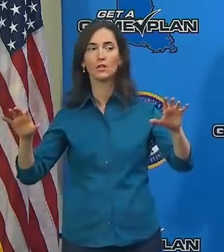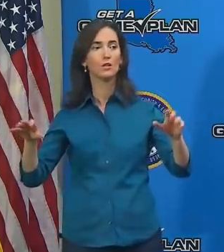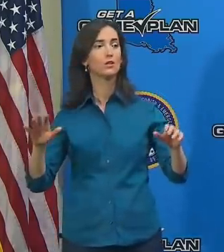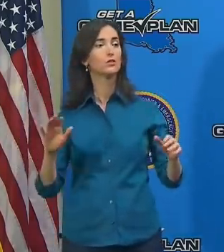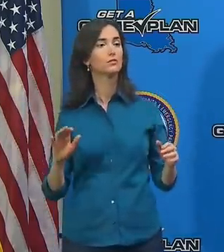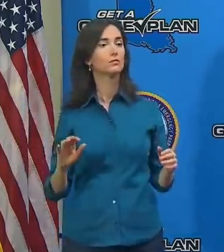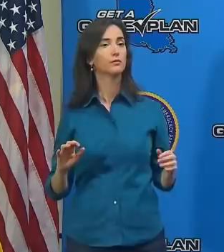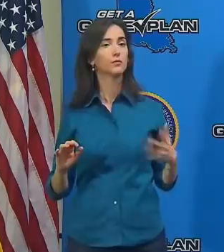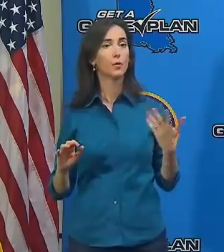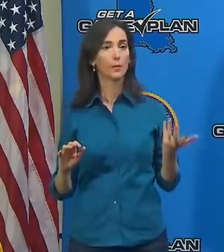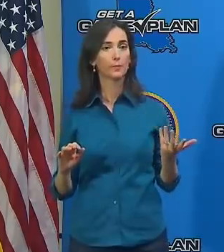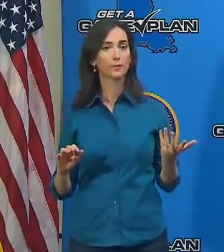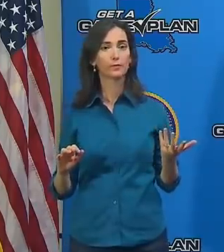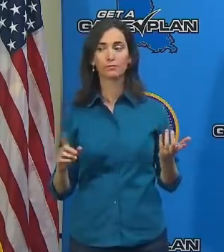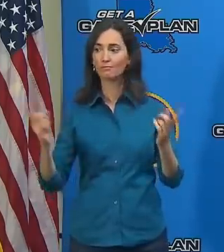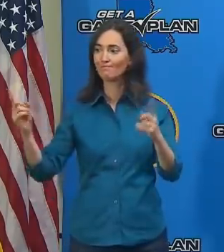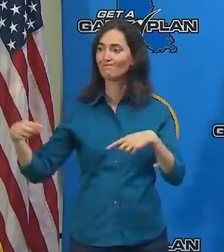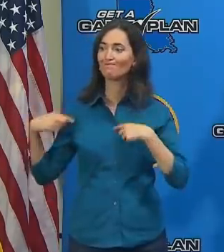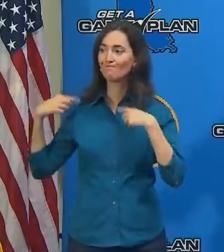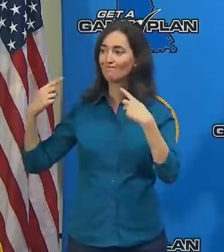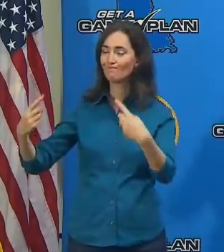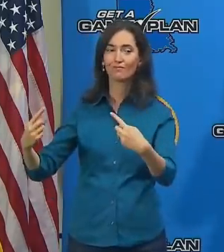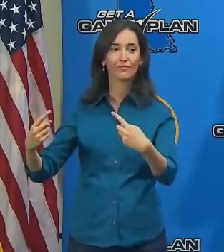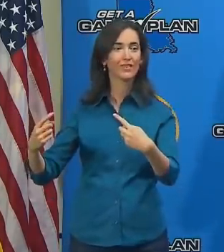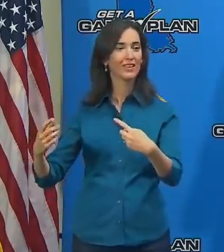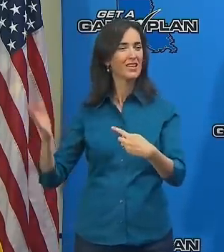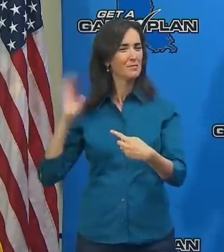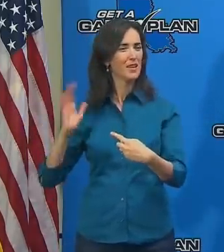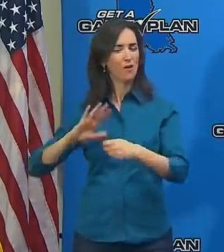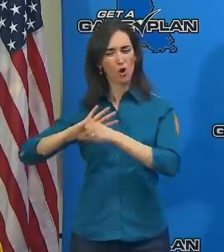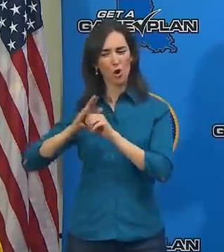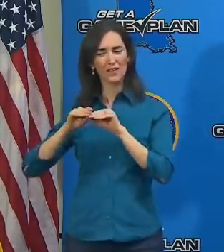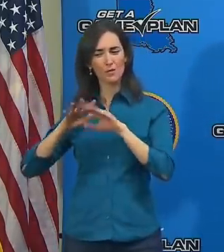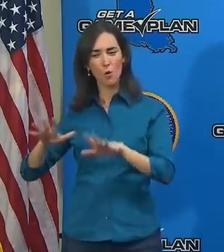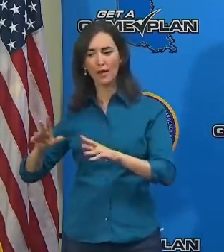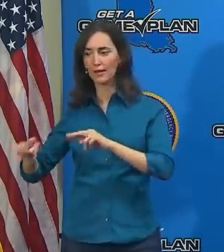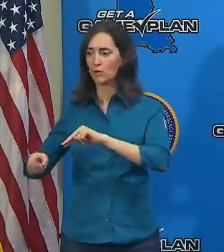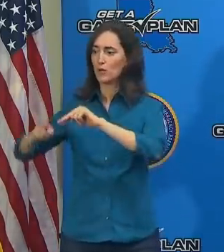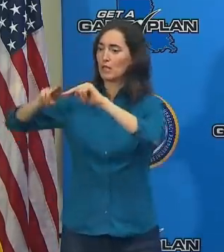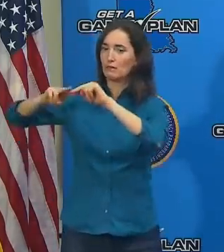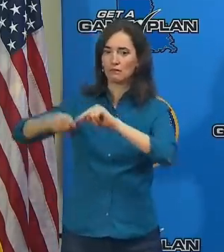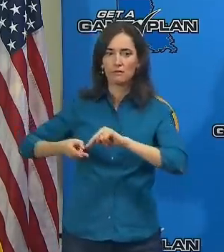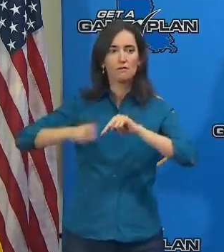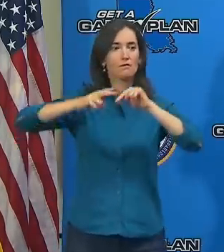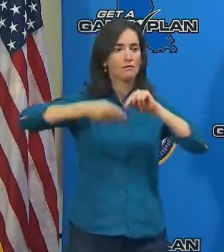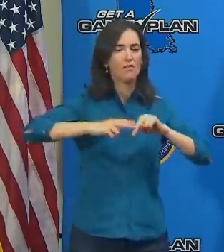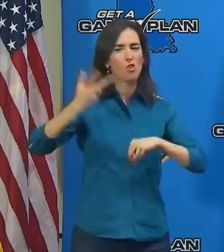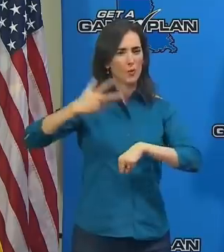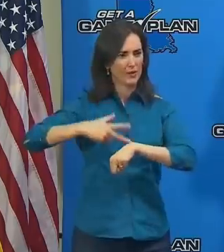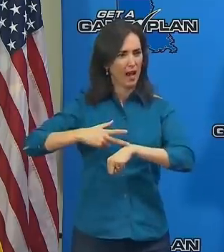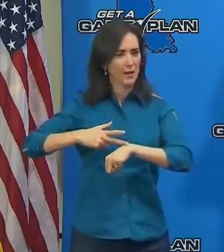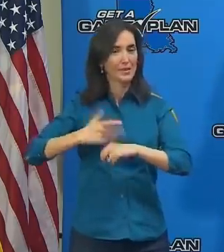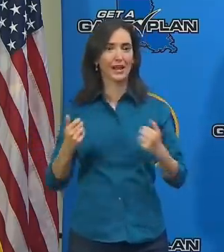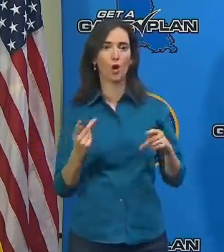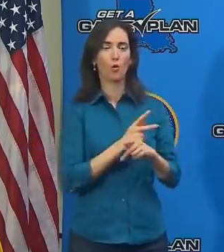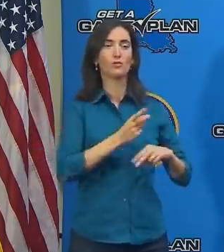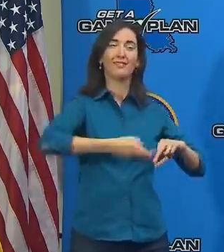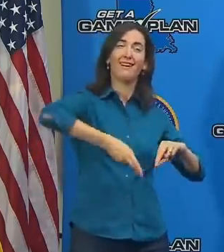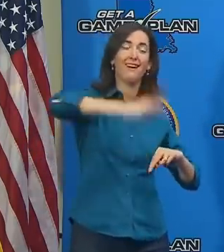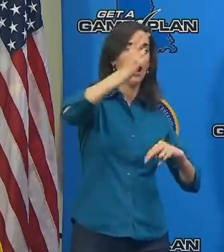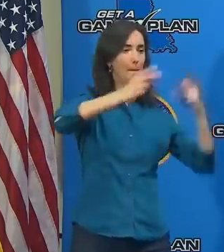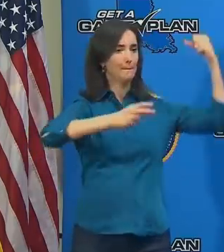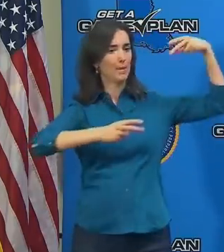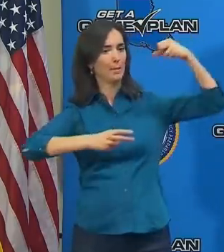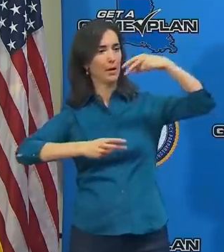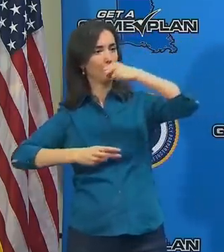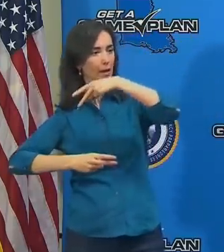number than we ever experienced in the first three surges. And so it's still a very daunting